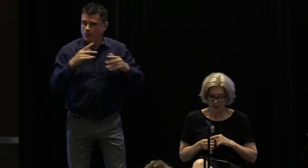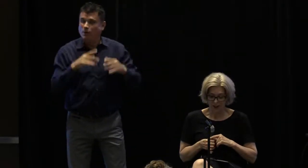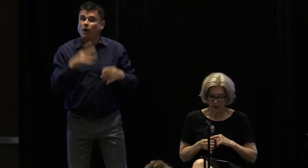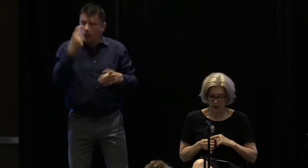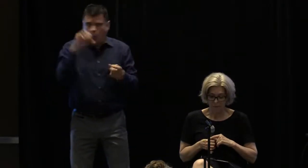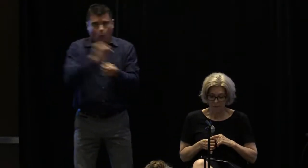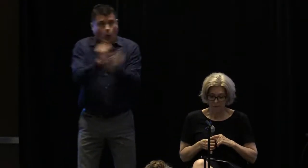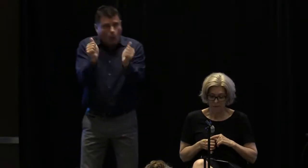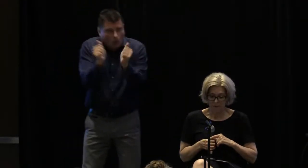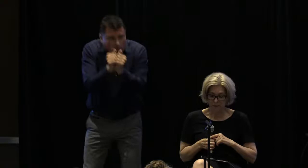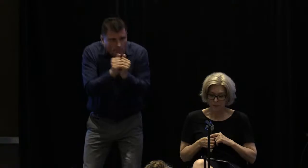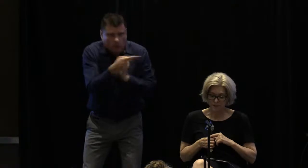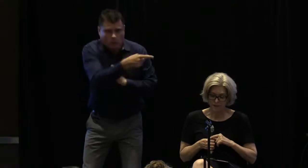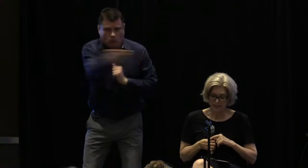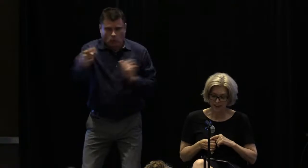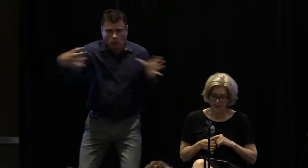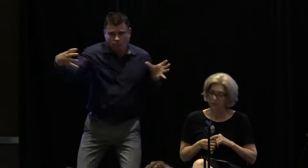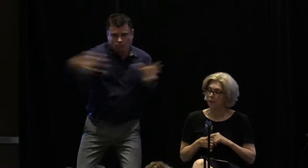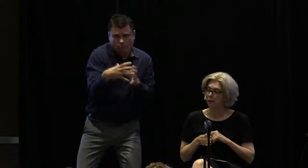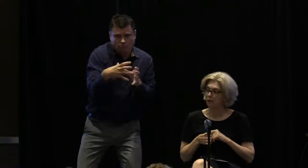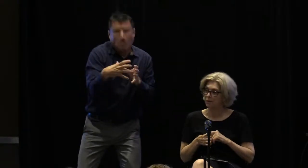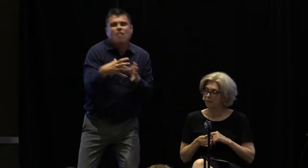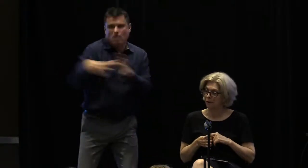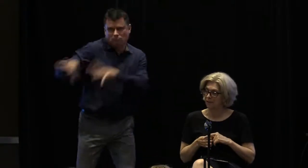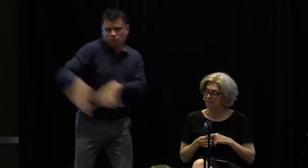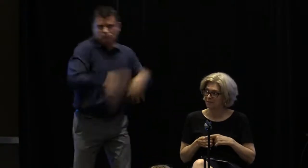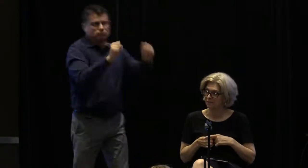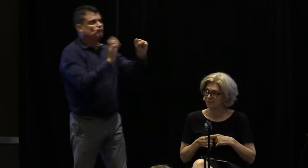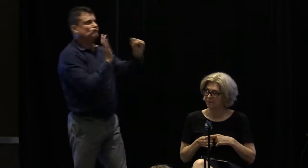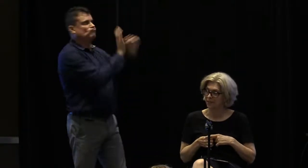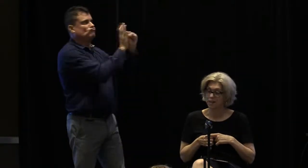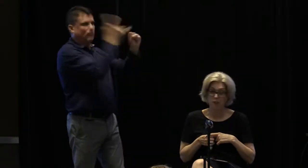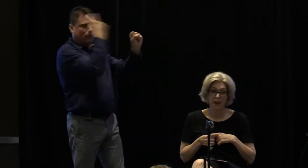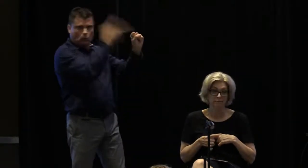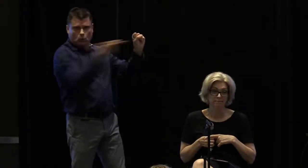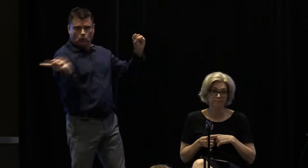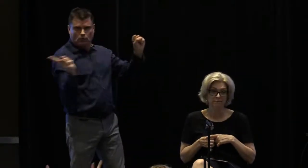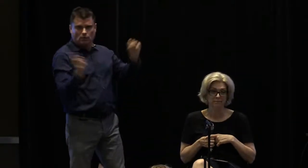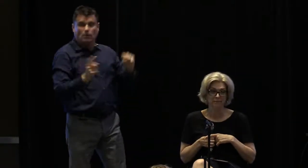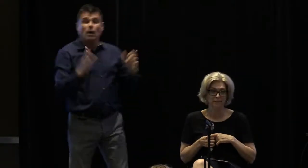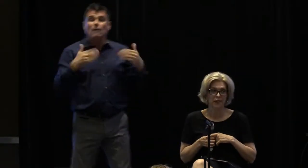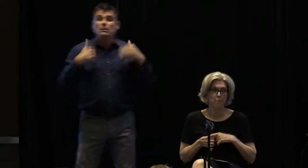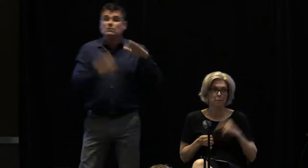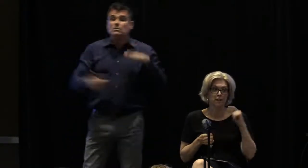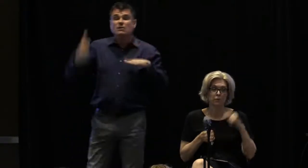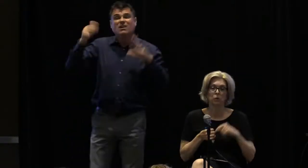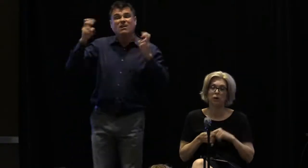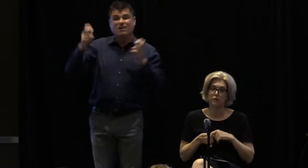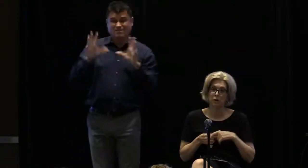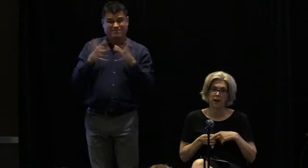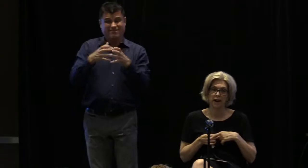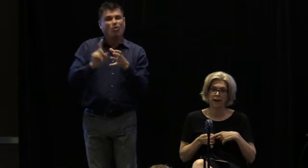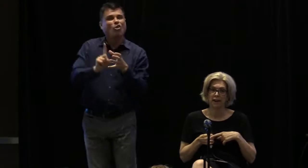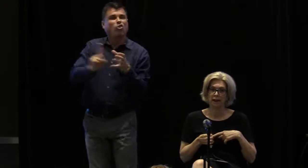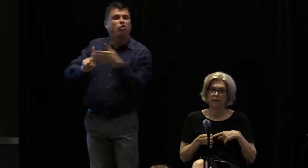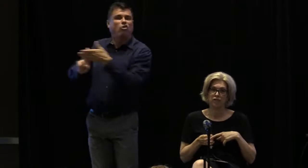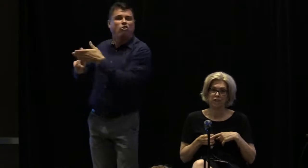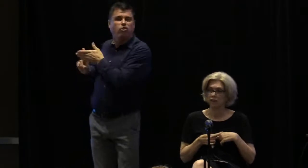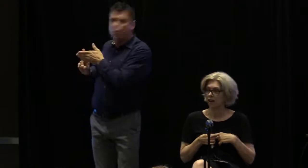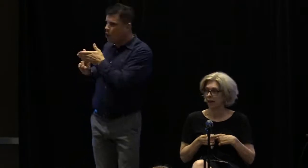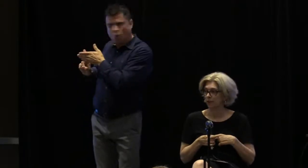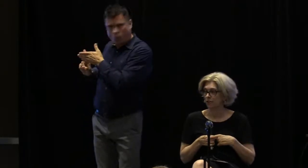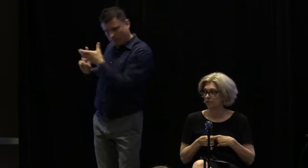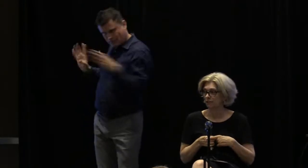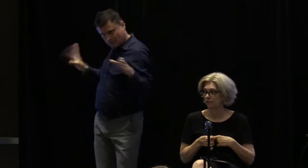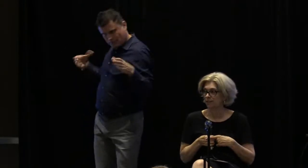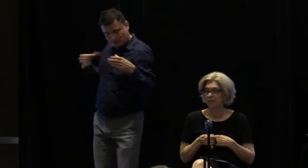And when the minister said, nothing about us without us, he's right. Minister Qualtrough and I have changed